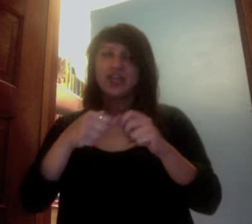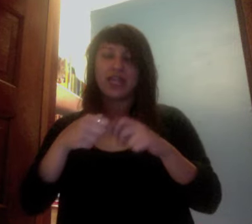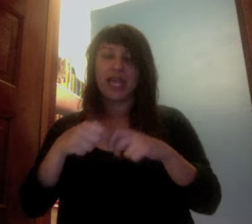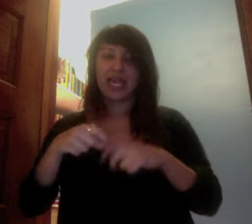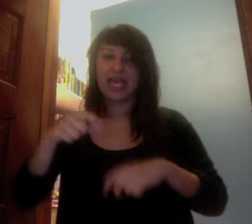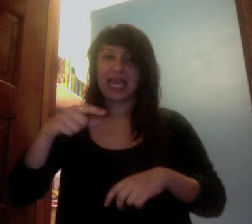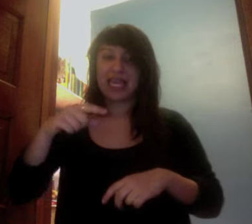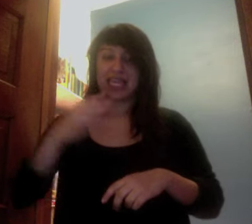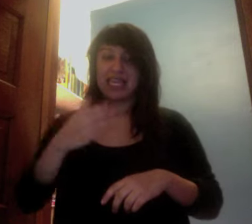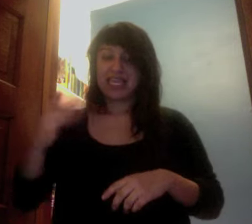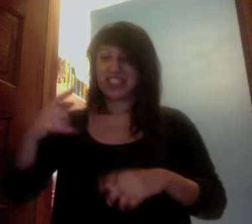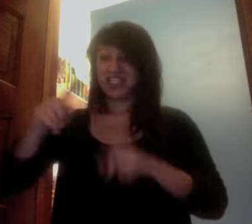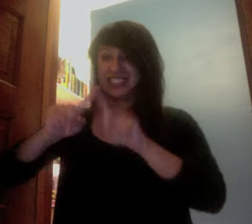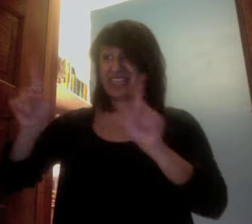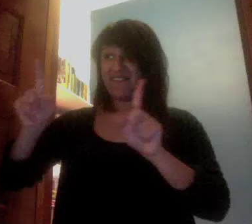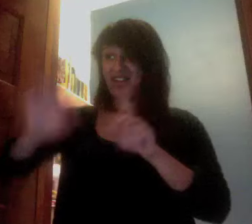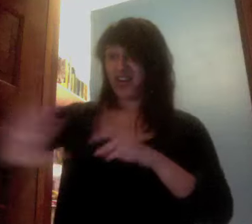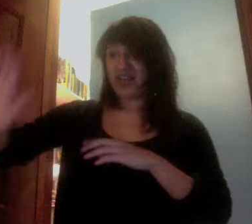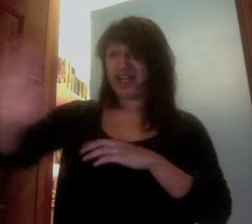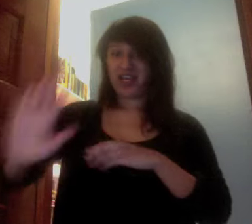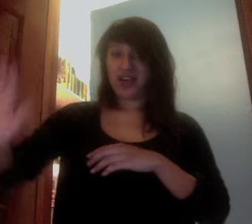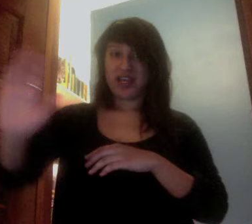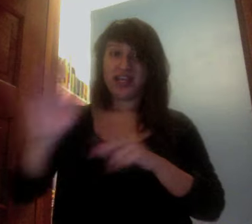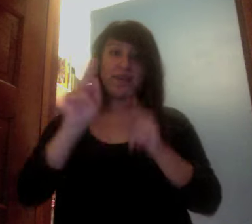People aren't always as friendly.